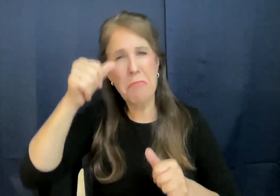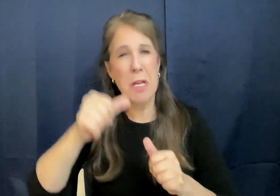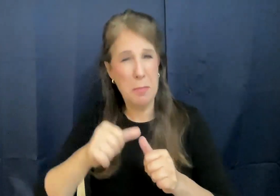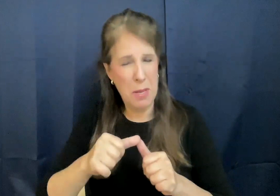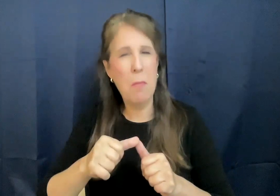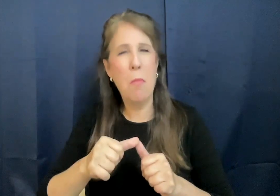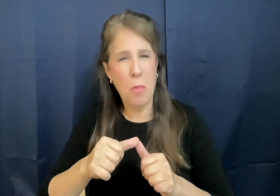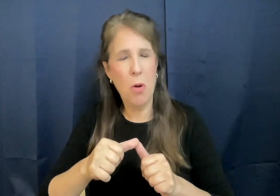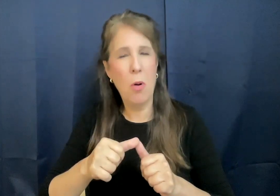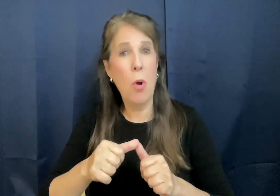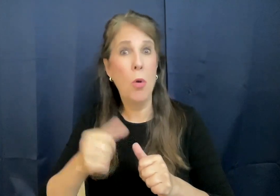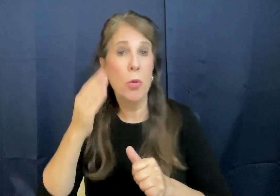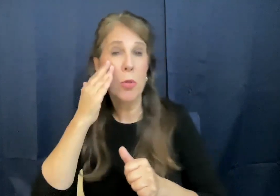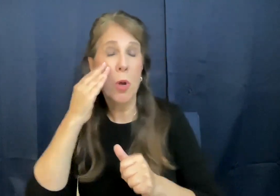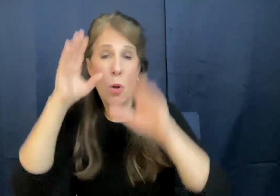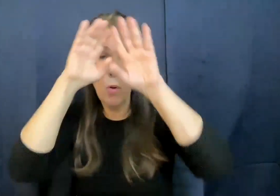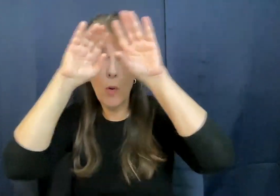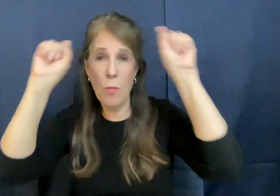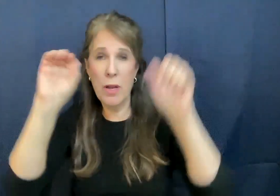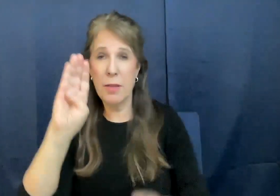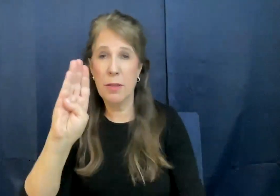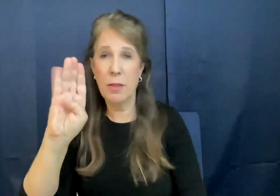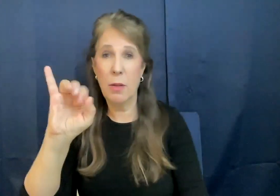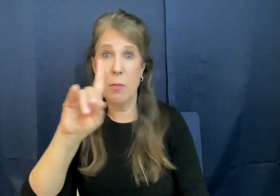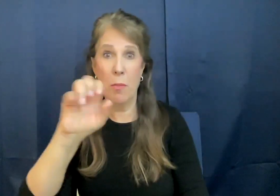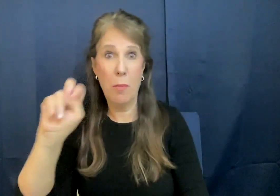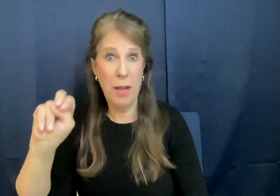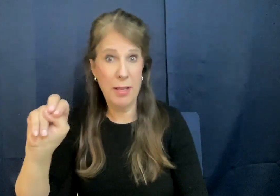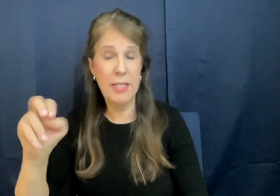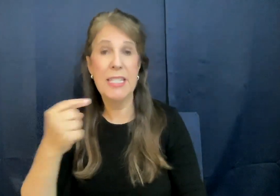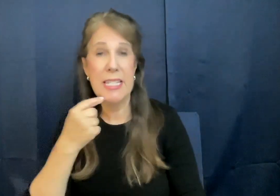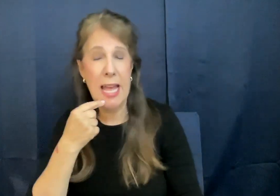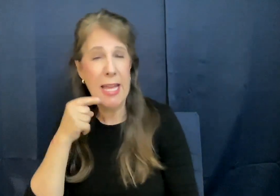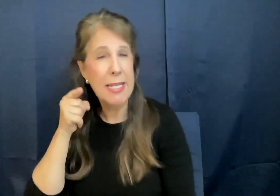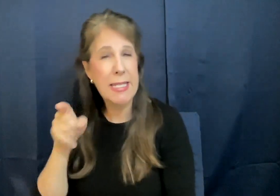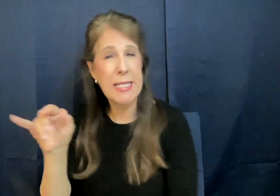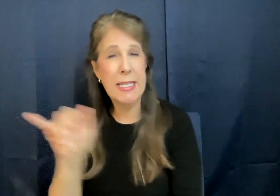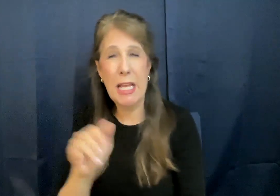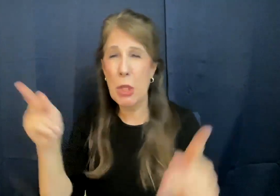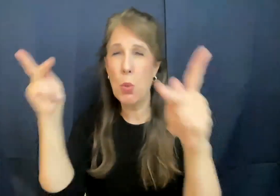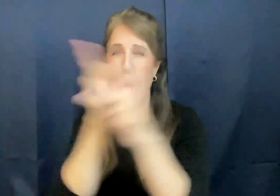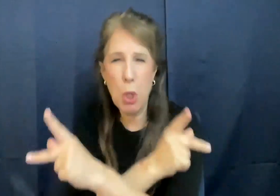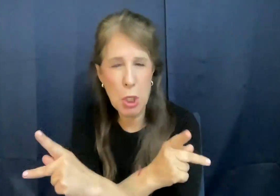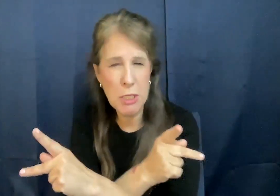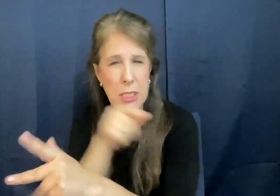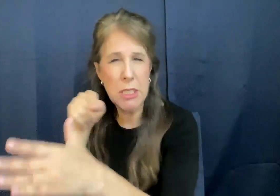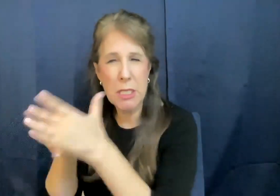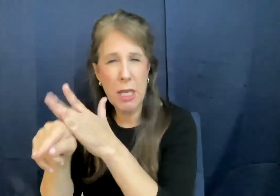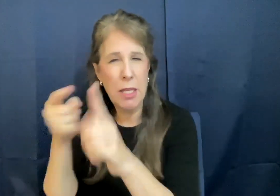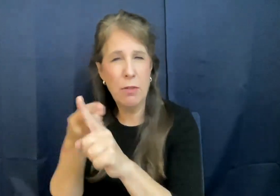has said, the worst rampages of ISIS. We, the people of Israel,